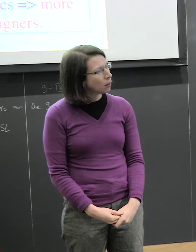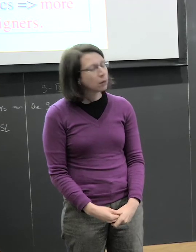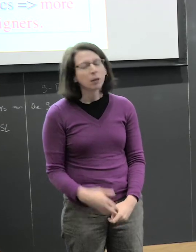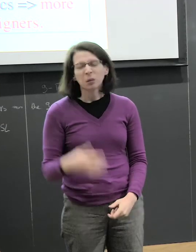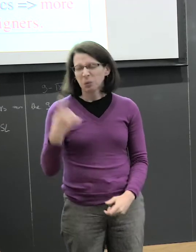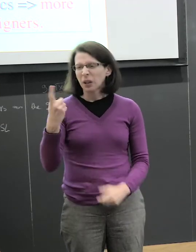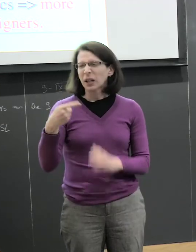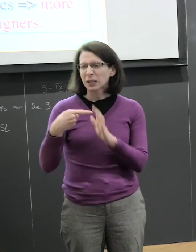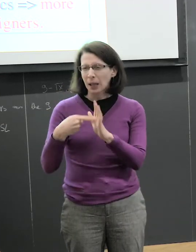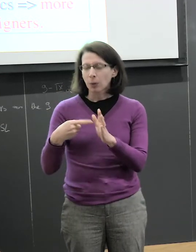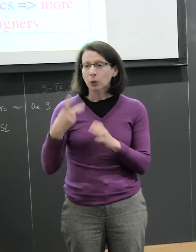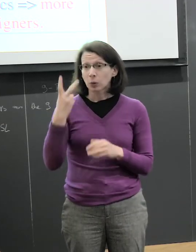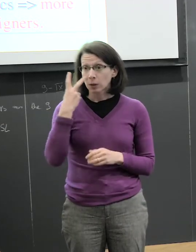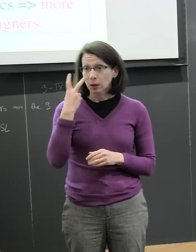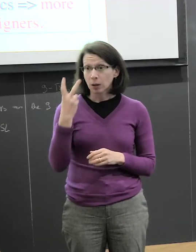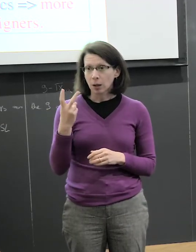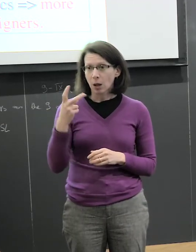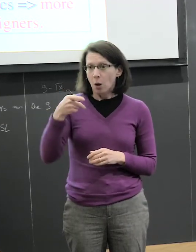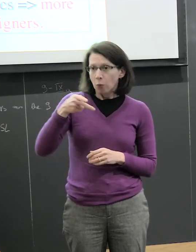a